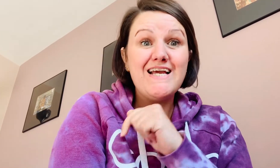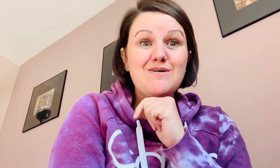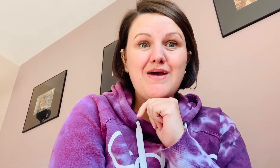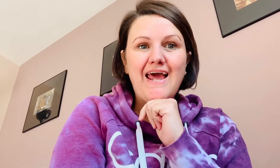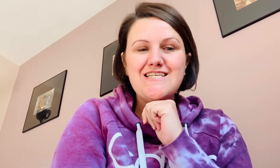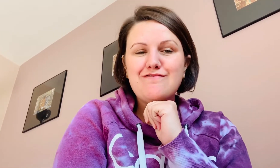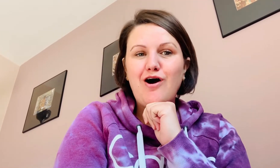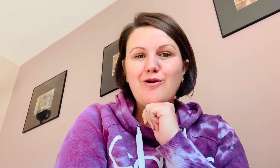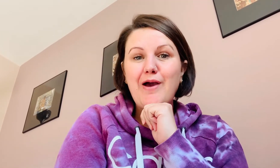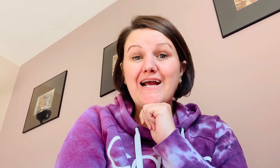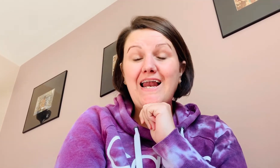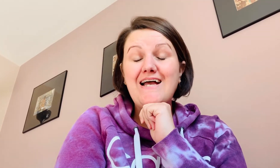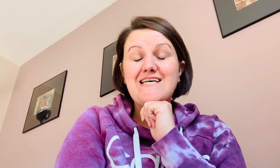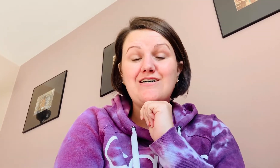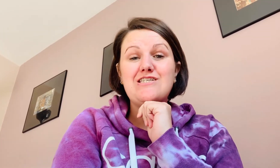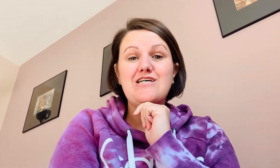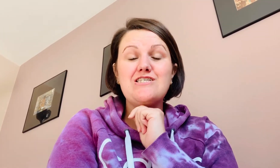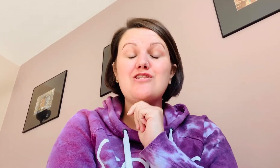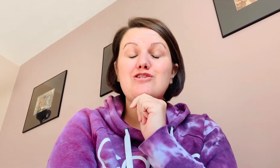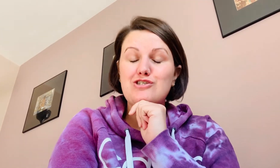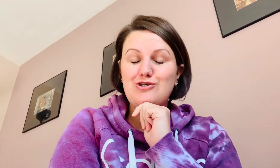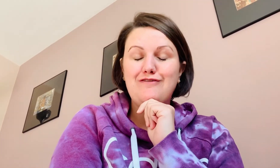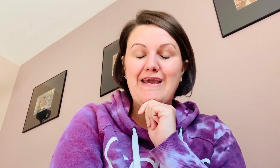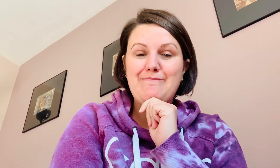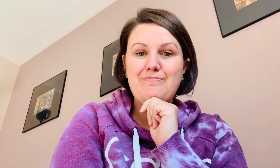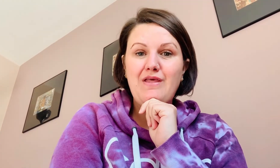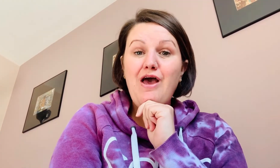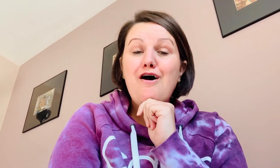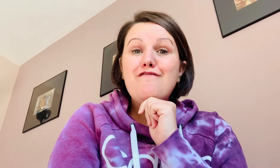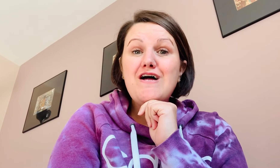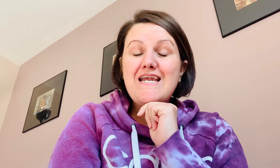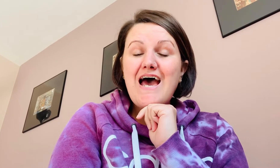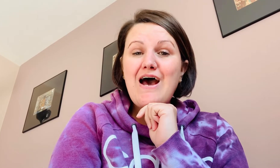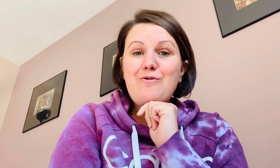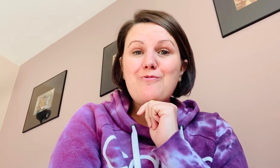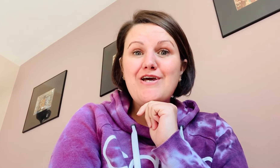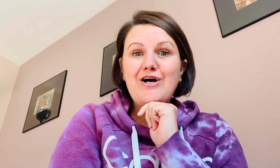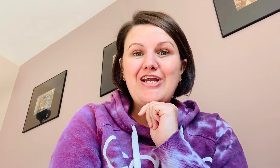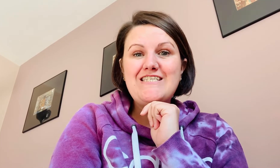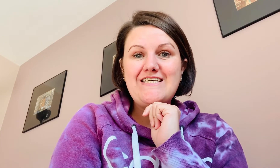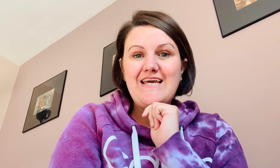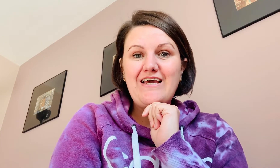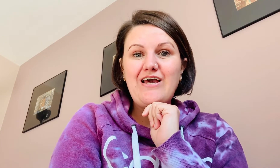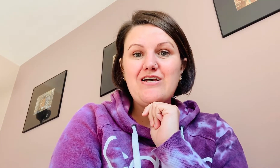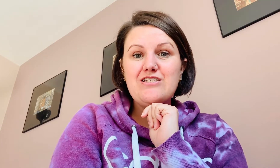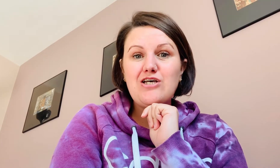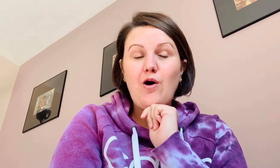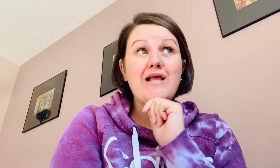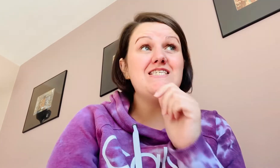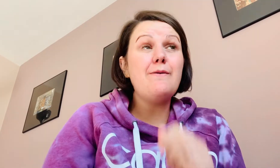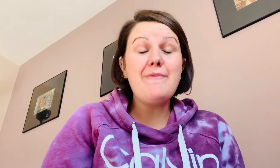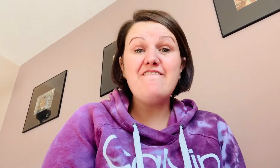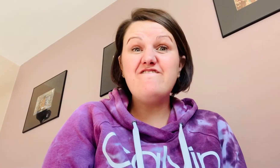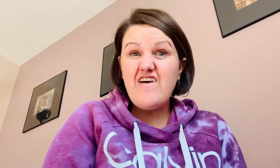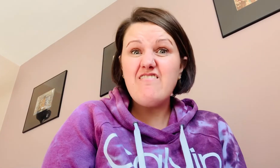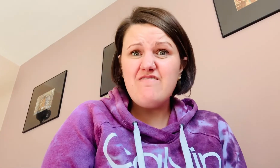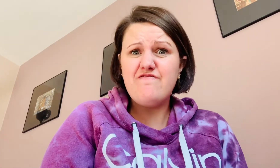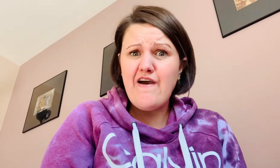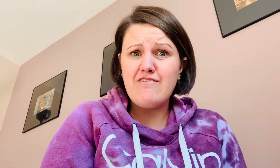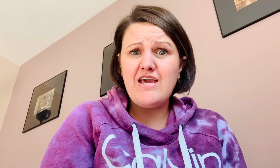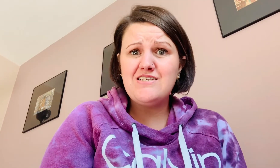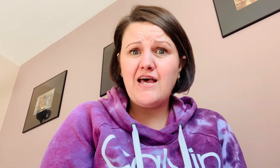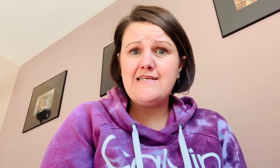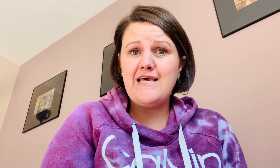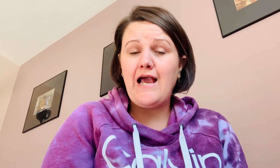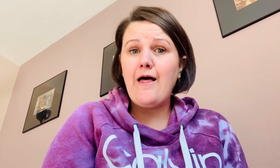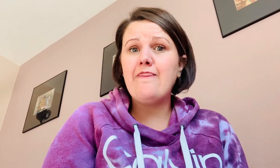for a little bit later on when Claire tells us the story. For now, we are going to sing a song and something very,